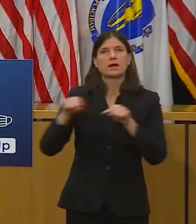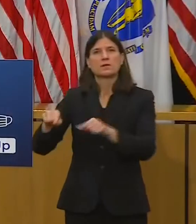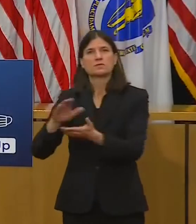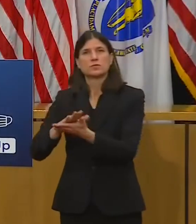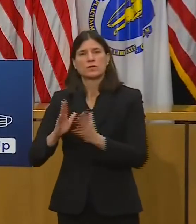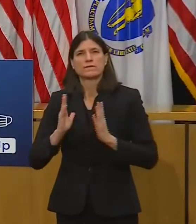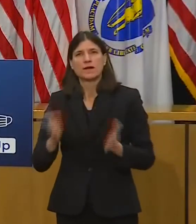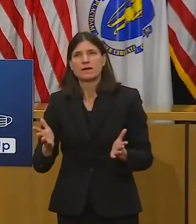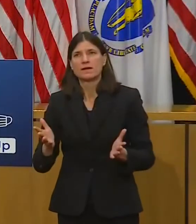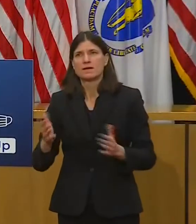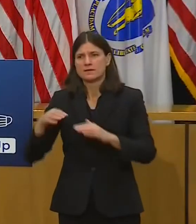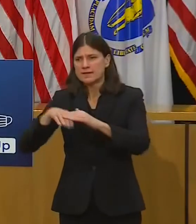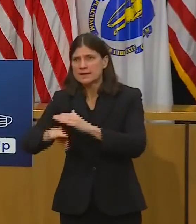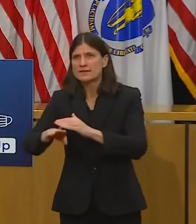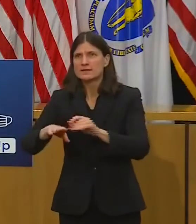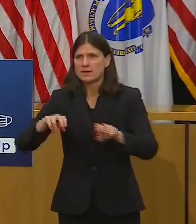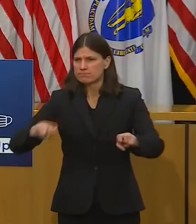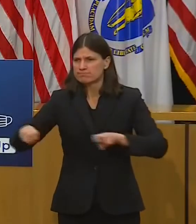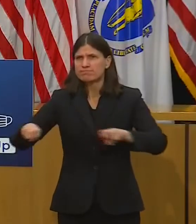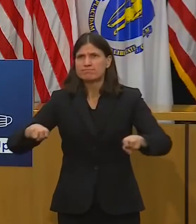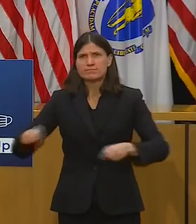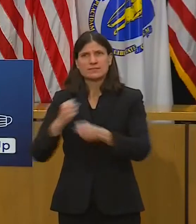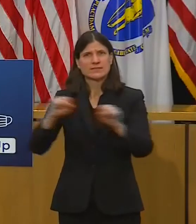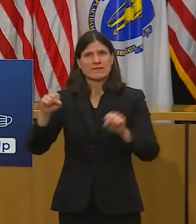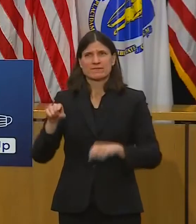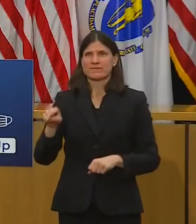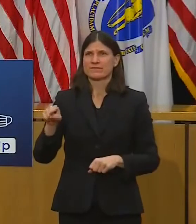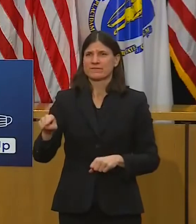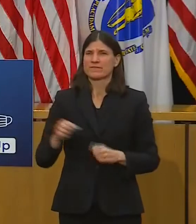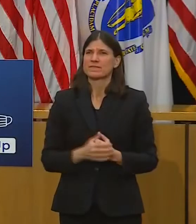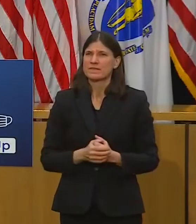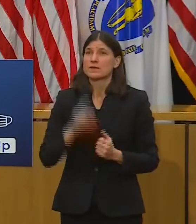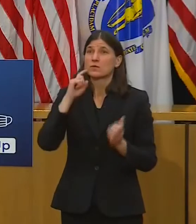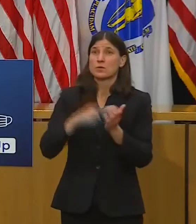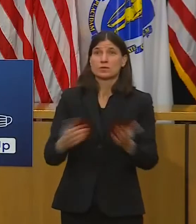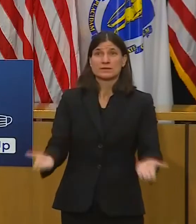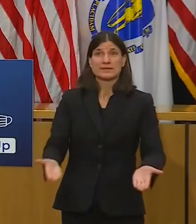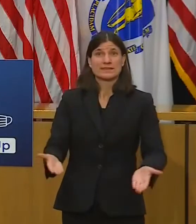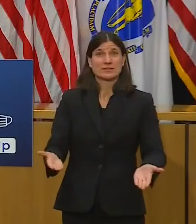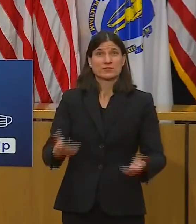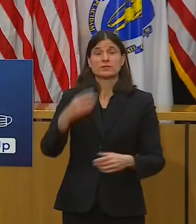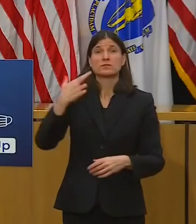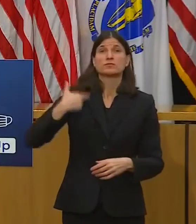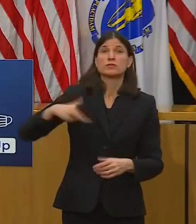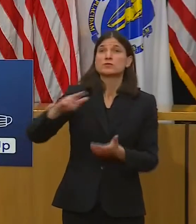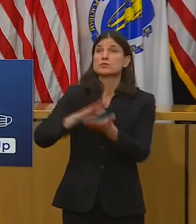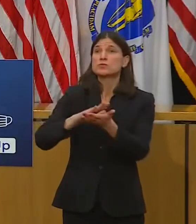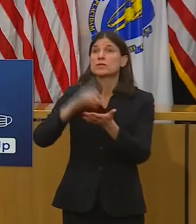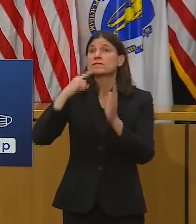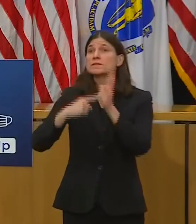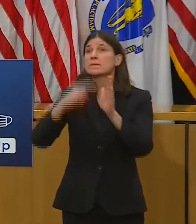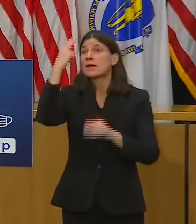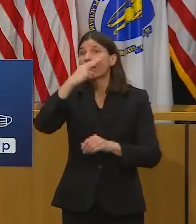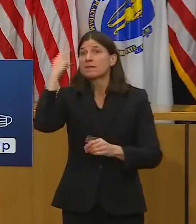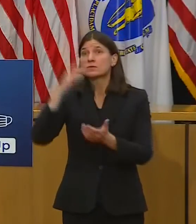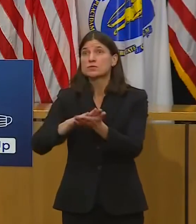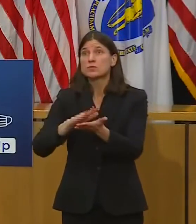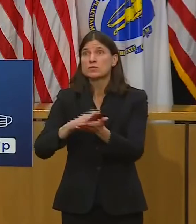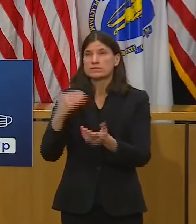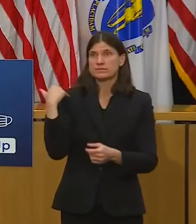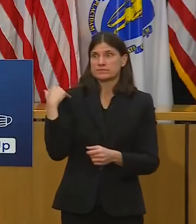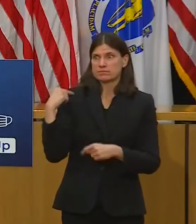4,000 staff, been open for in-person learning since August, with very limited impact associated with COVID, and